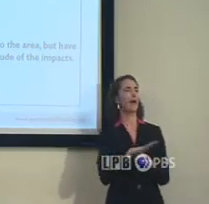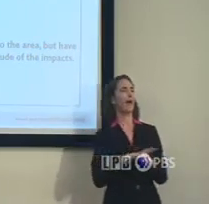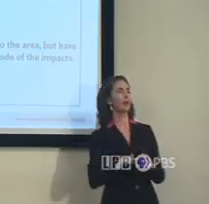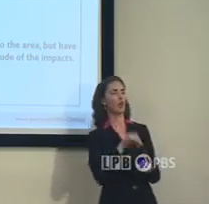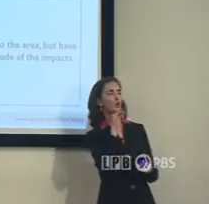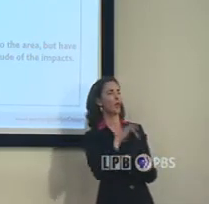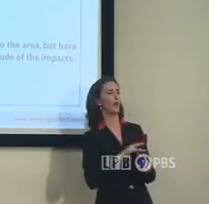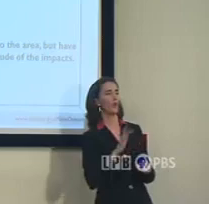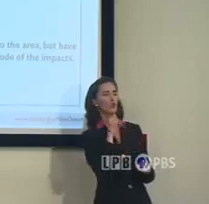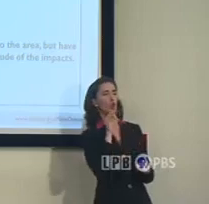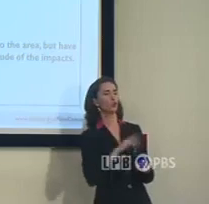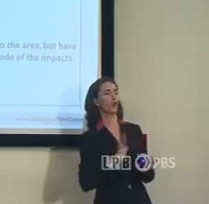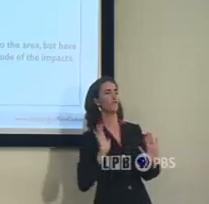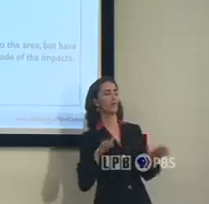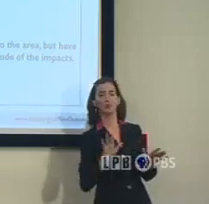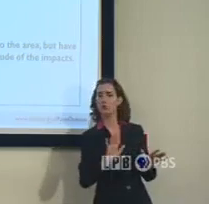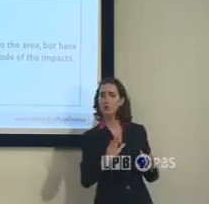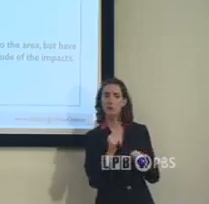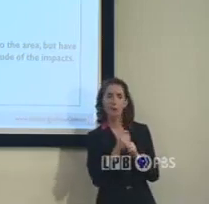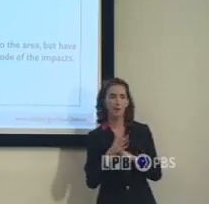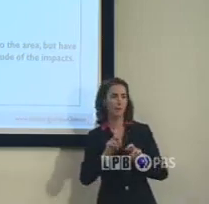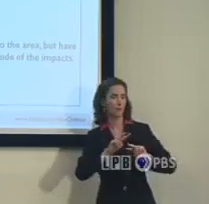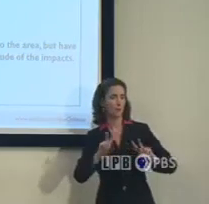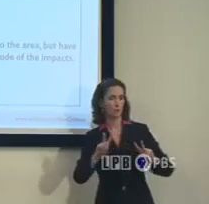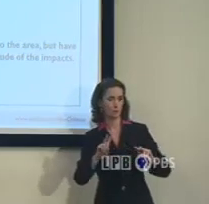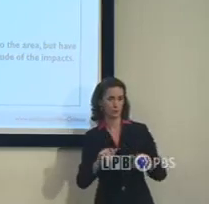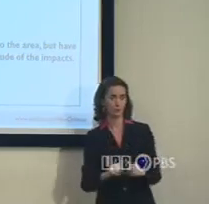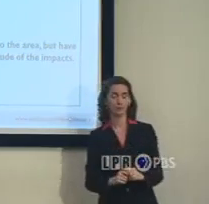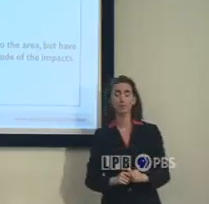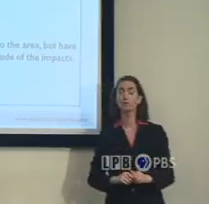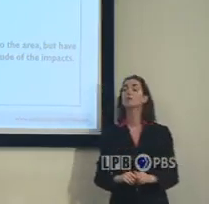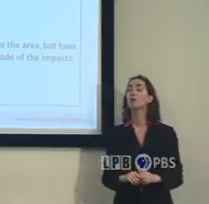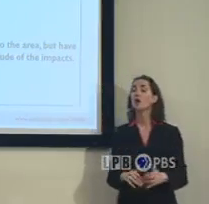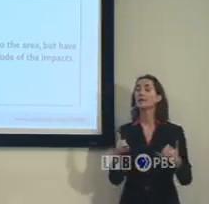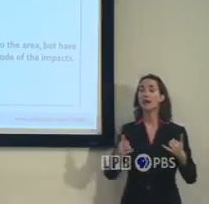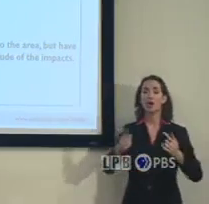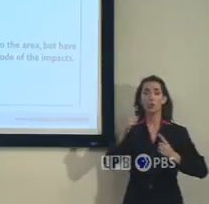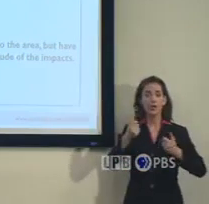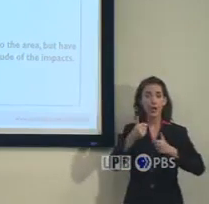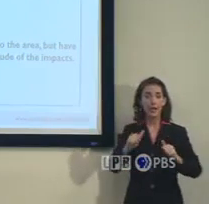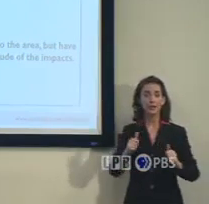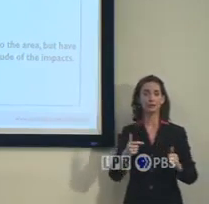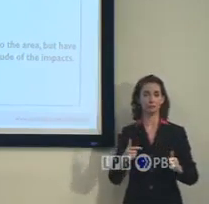if that track shifts. And so with that, I'll open it up to any questions that anyone may have.